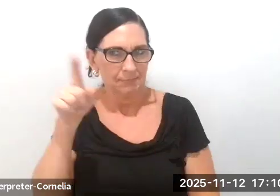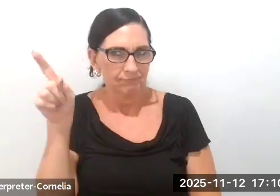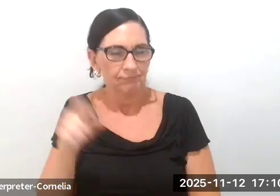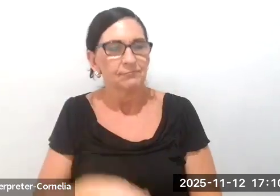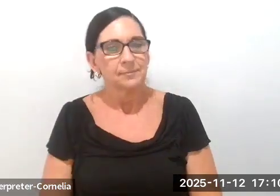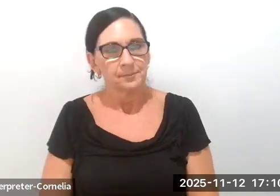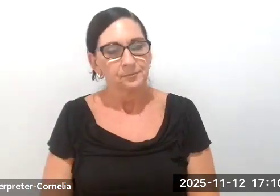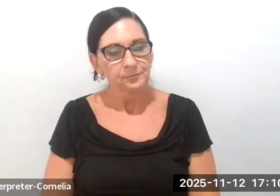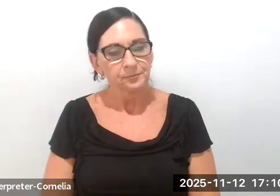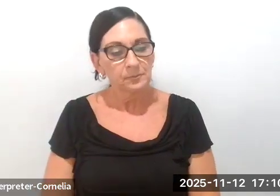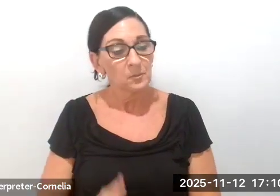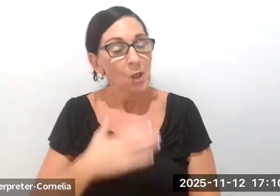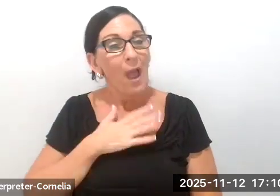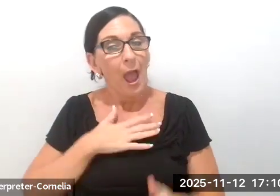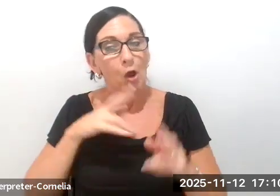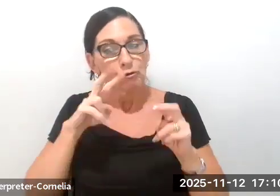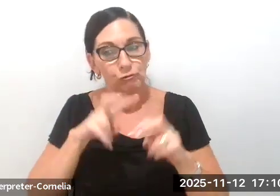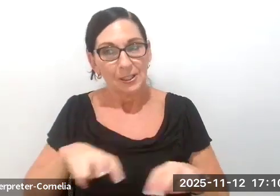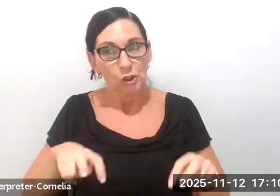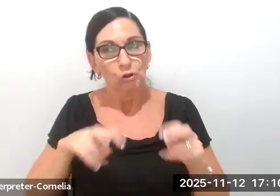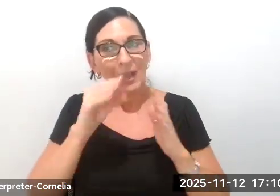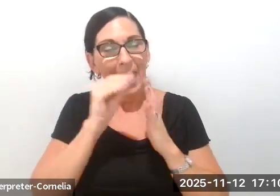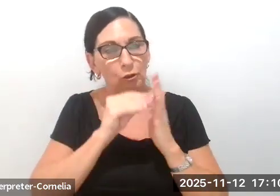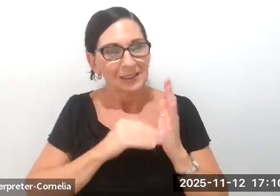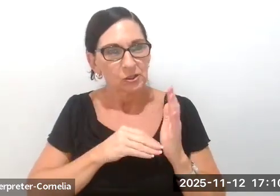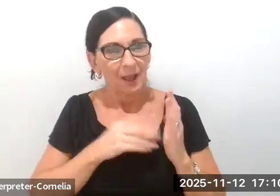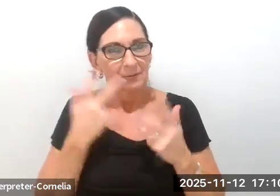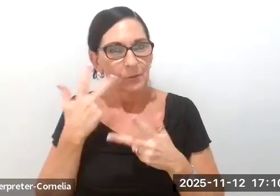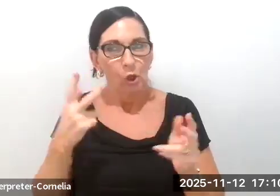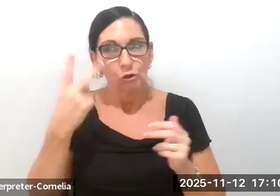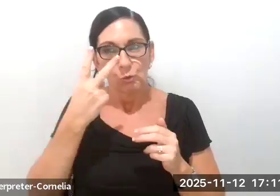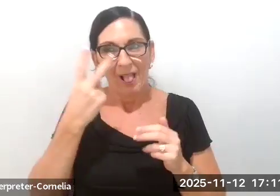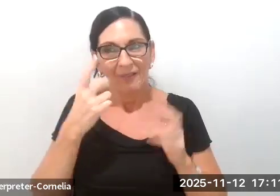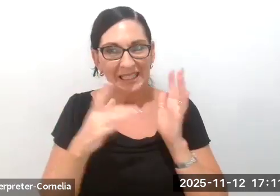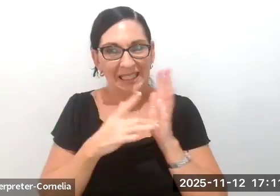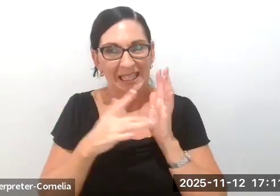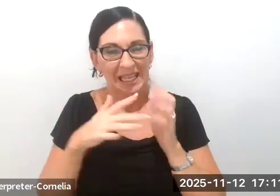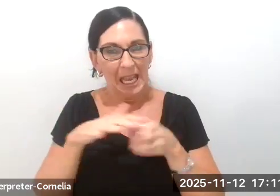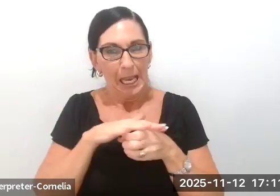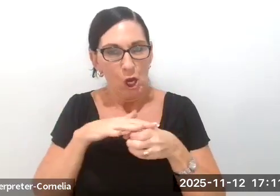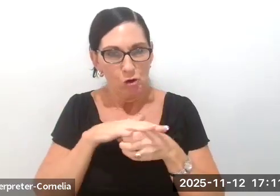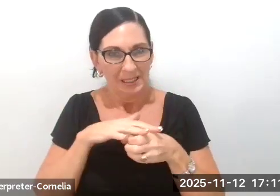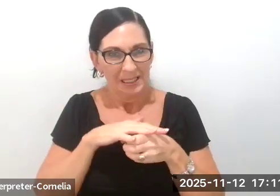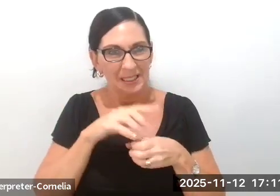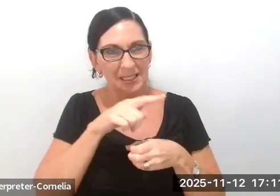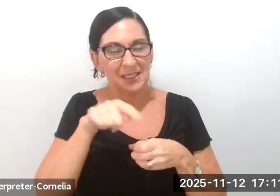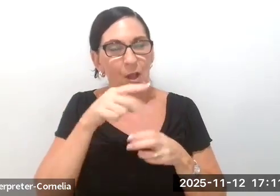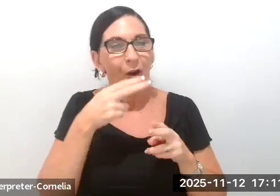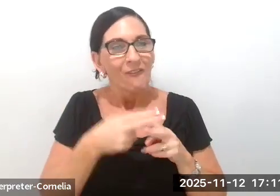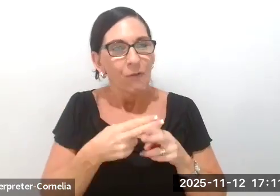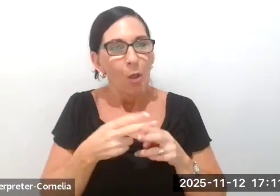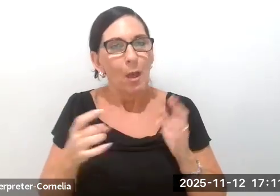So our research agenda outlines the 12 key areas which were developed from the priorities of people